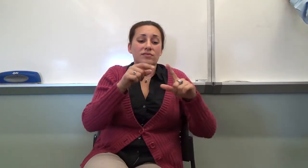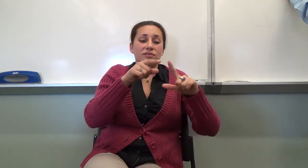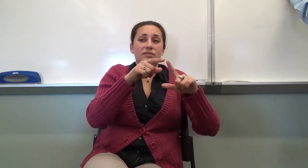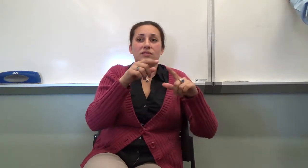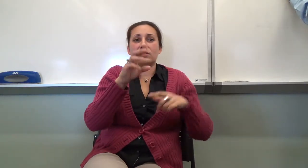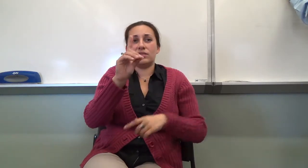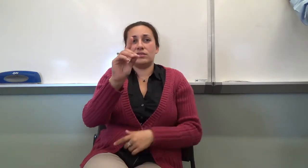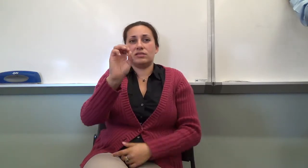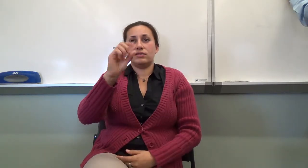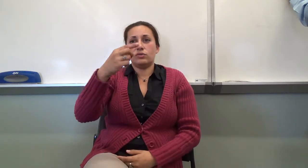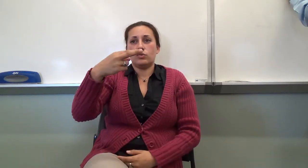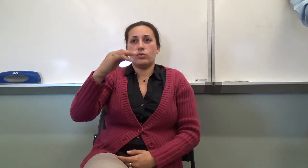year.